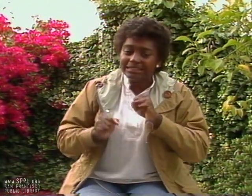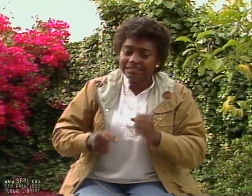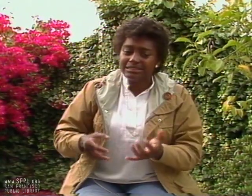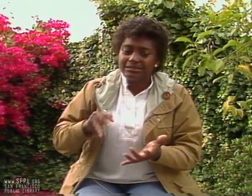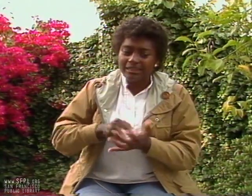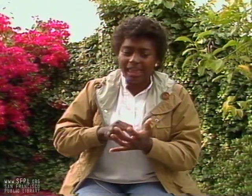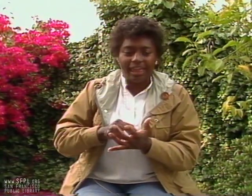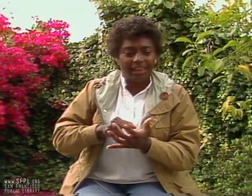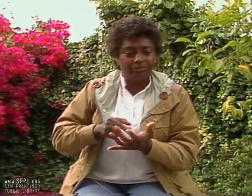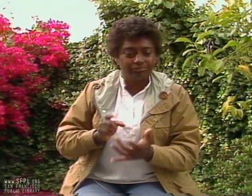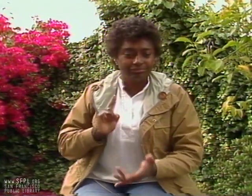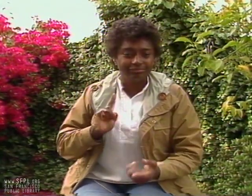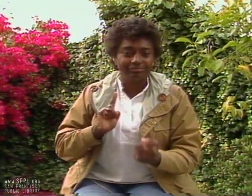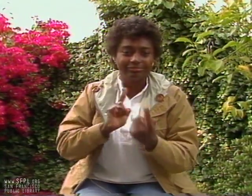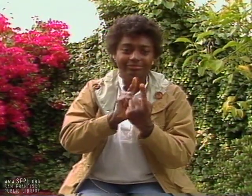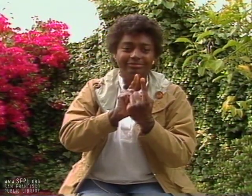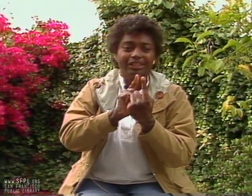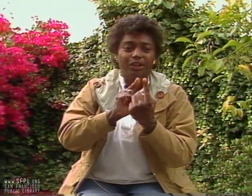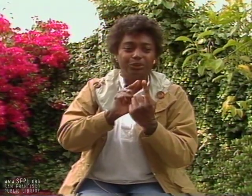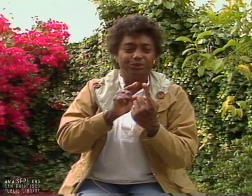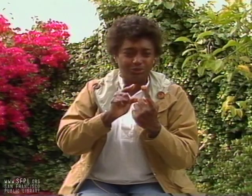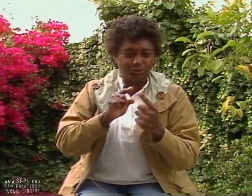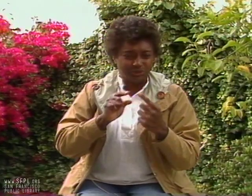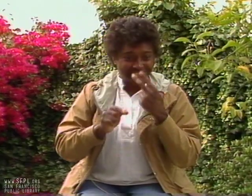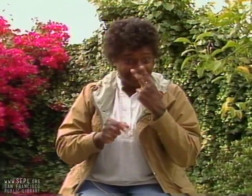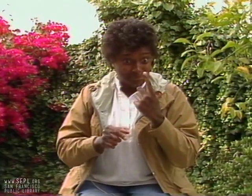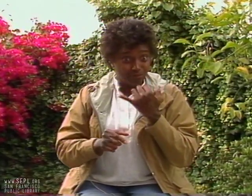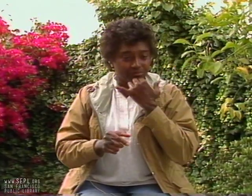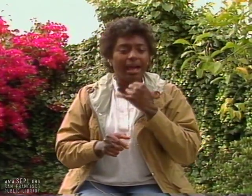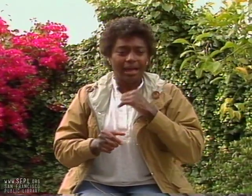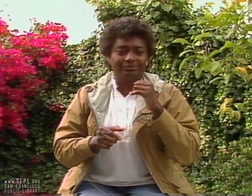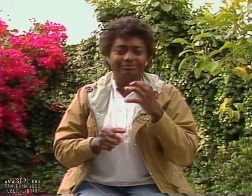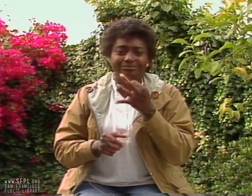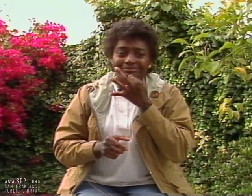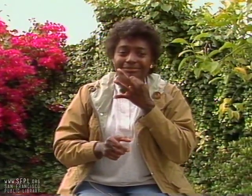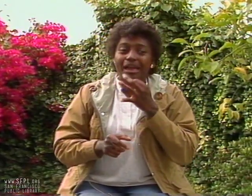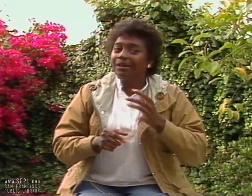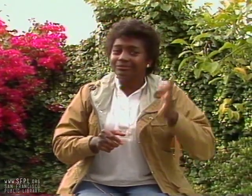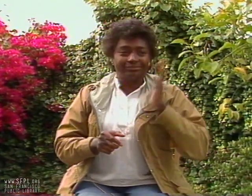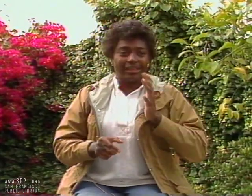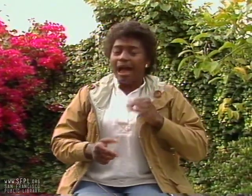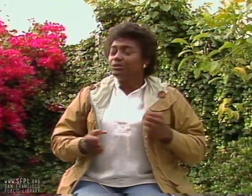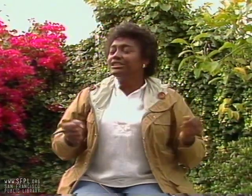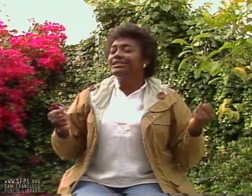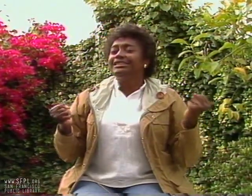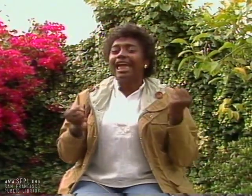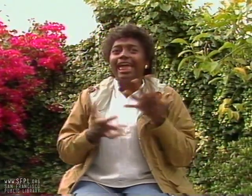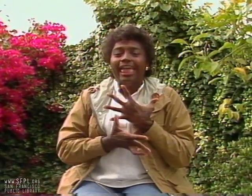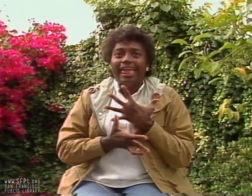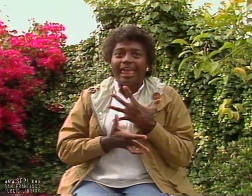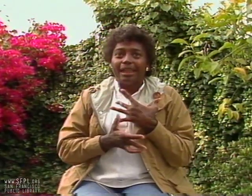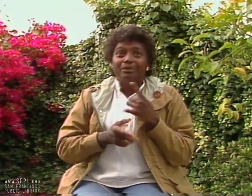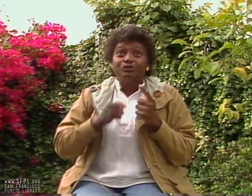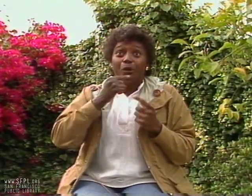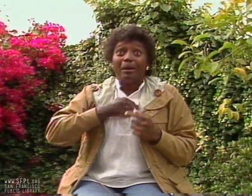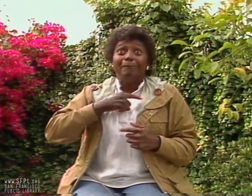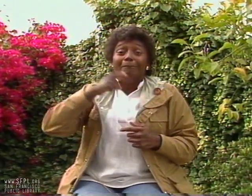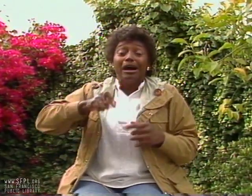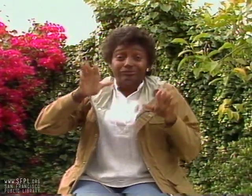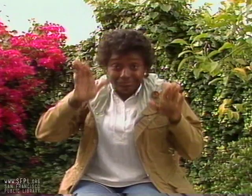can confront anyone I see doing something wrong. Before, I would have been scared to death. If someone said, bow